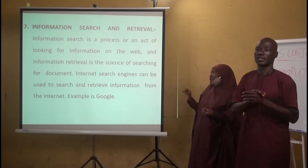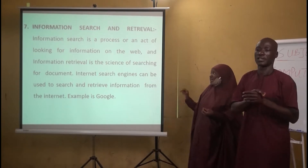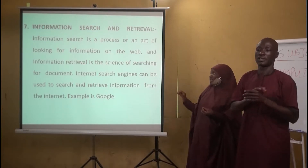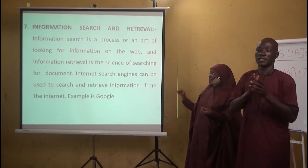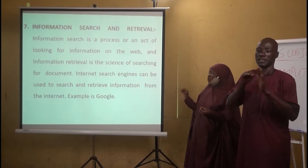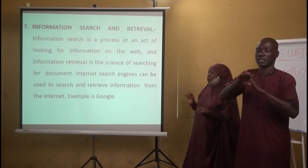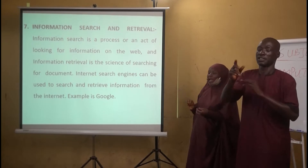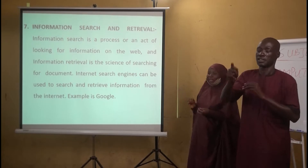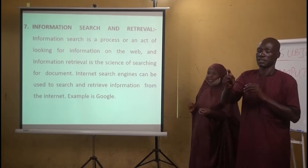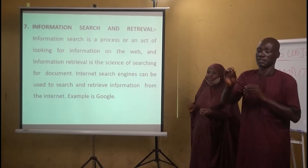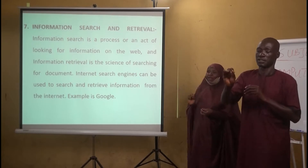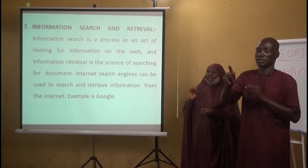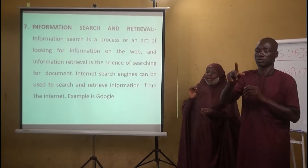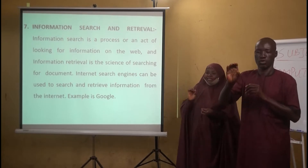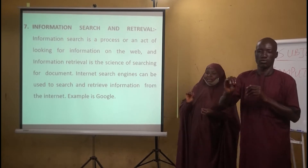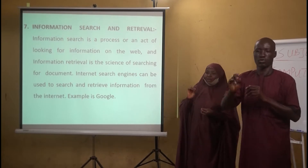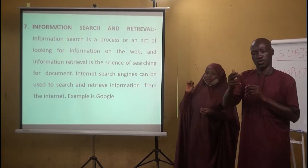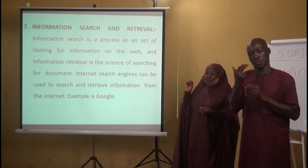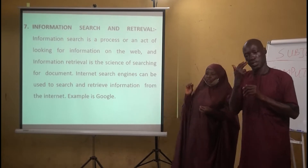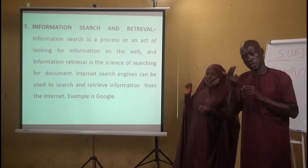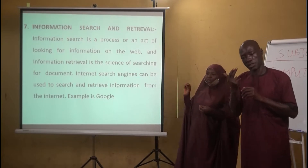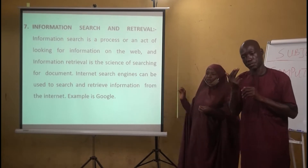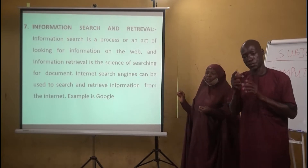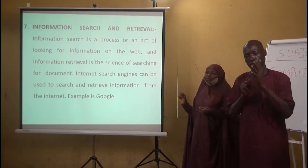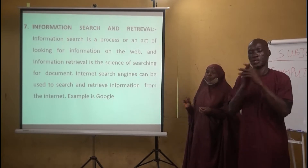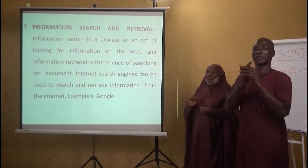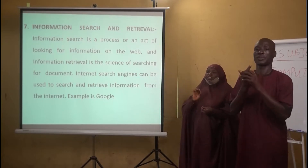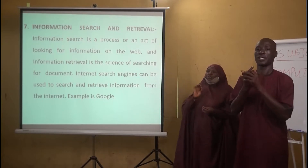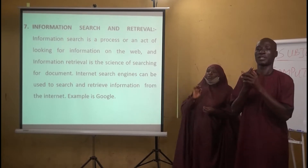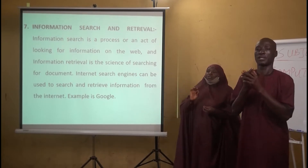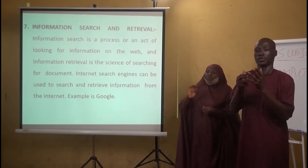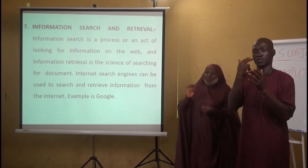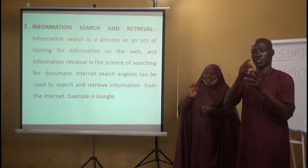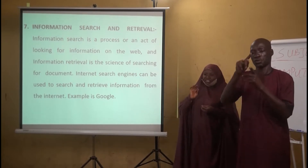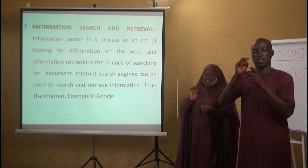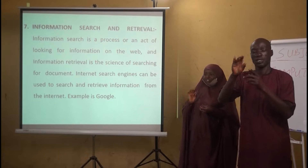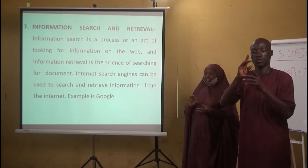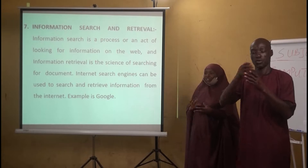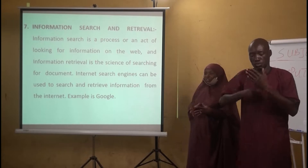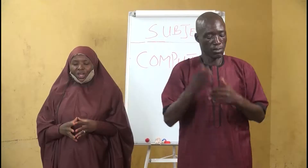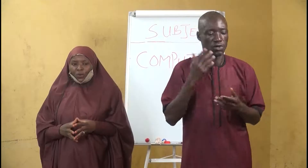That's the reason why I gave example of the Google, because it's the most common search engine that we